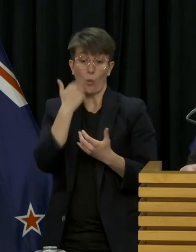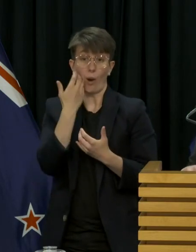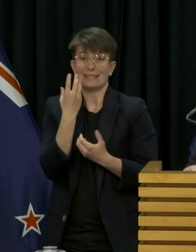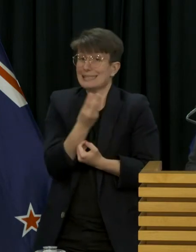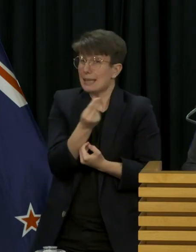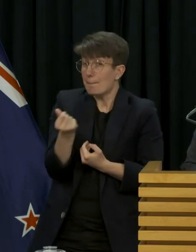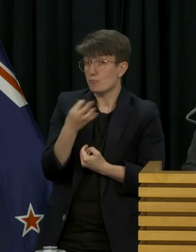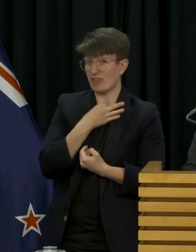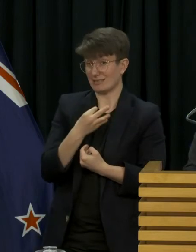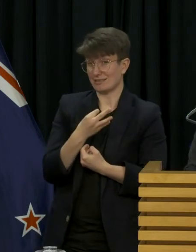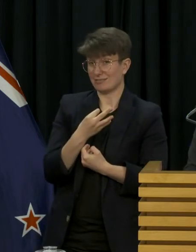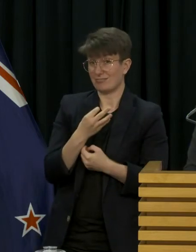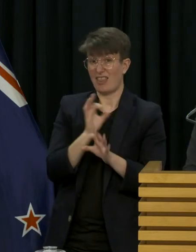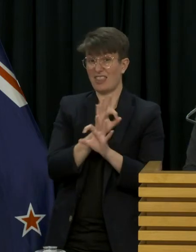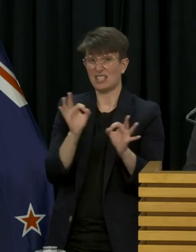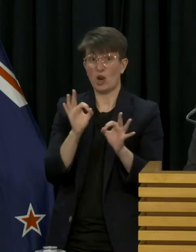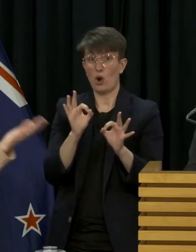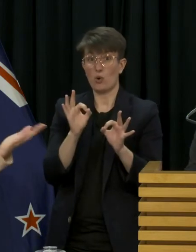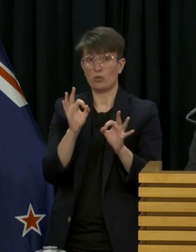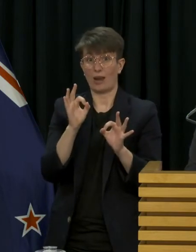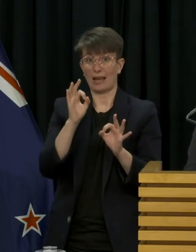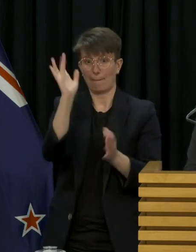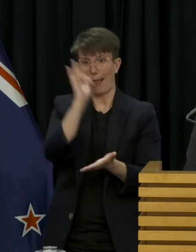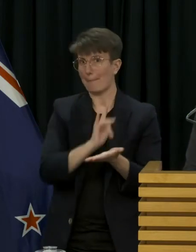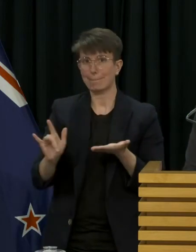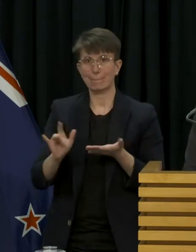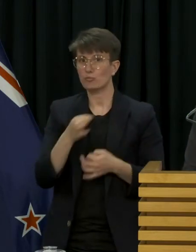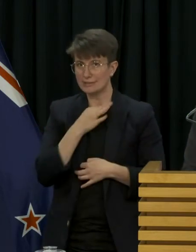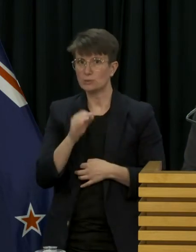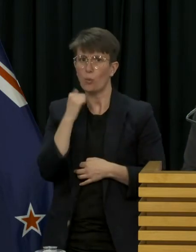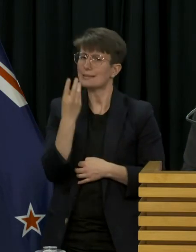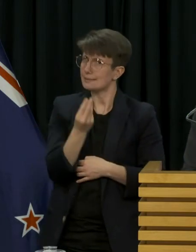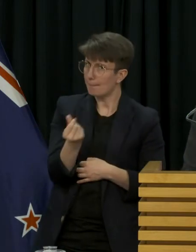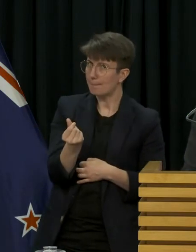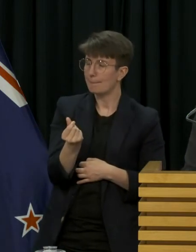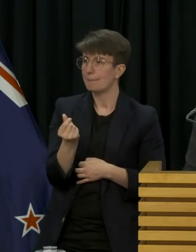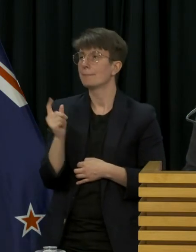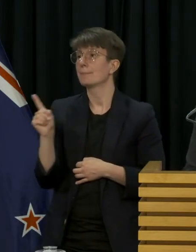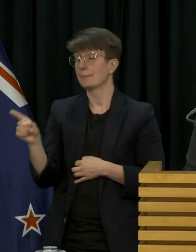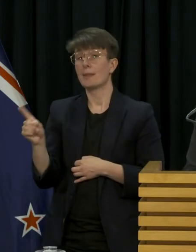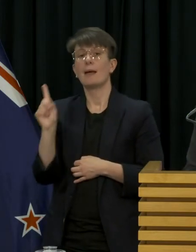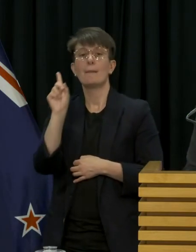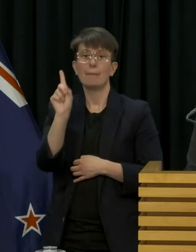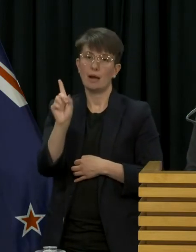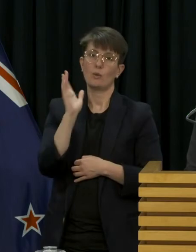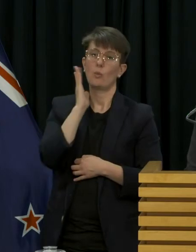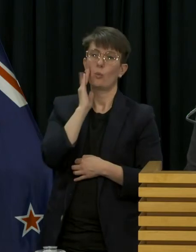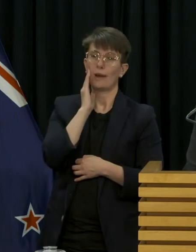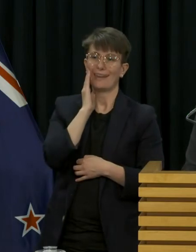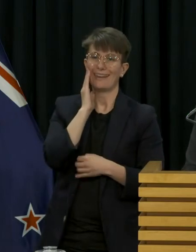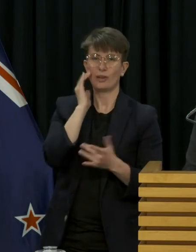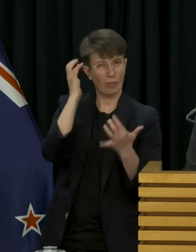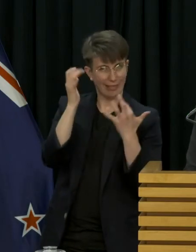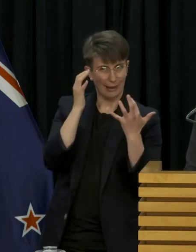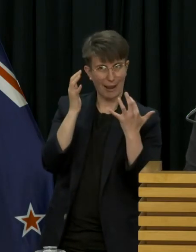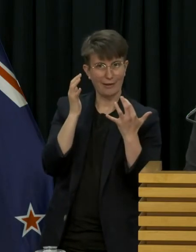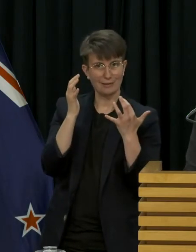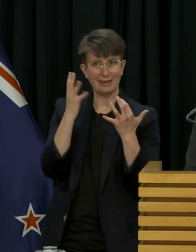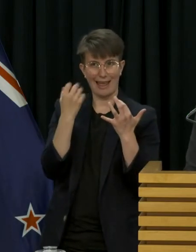so, of course, there's a risk. But of course, when we assess these things, we look at the fact that there was an identical